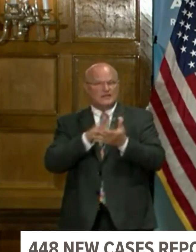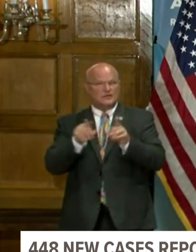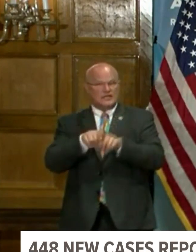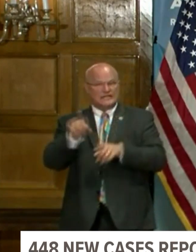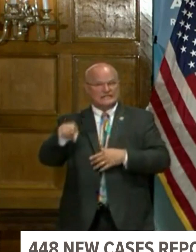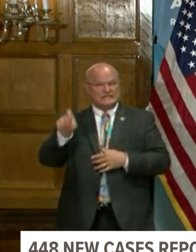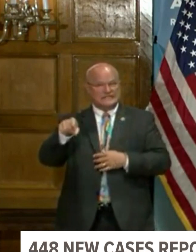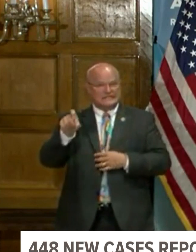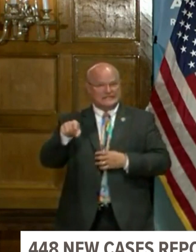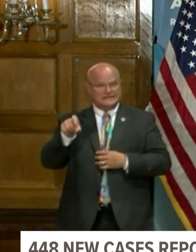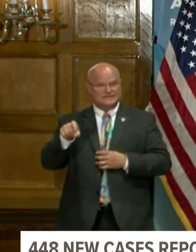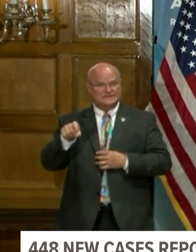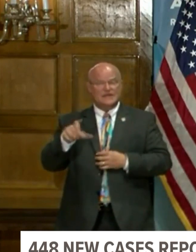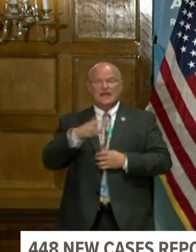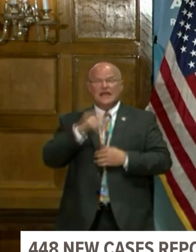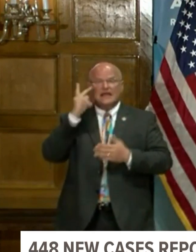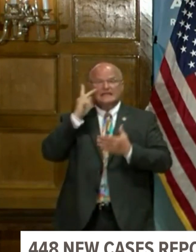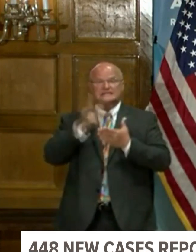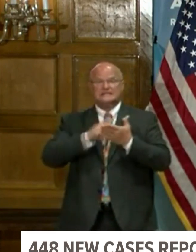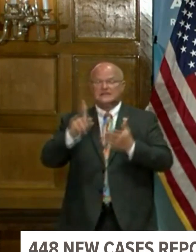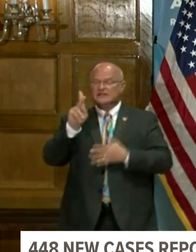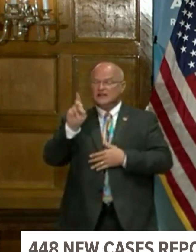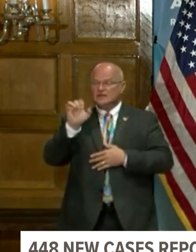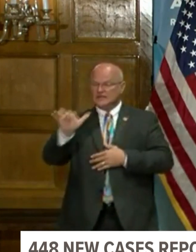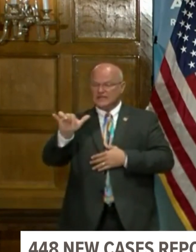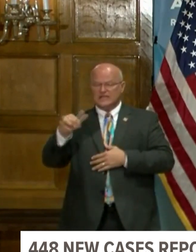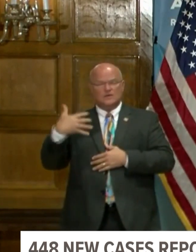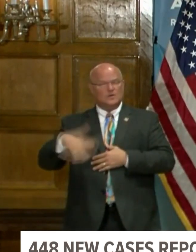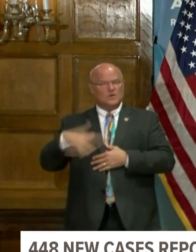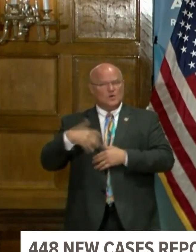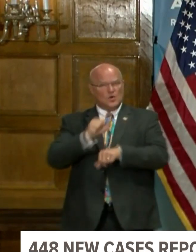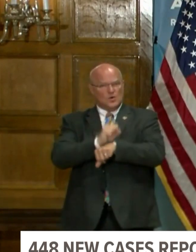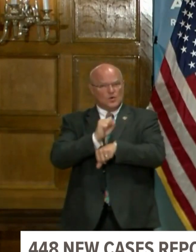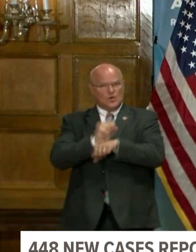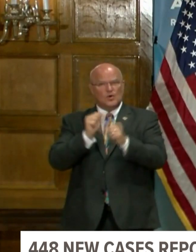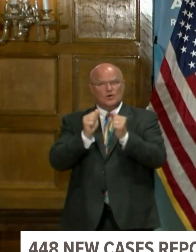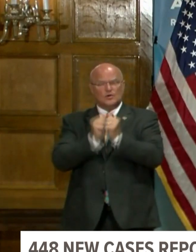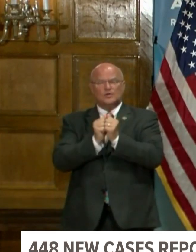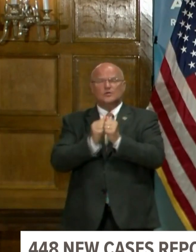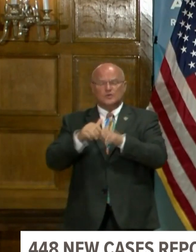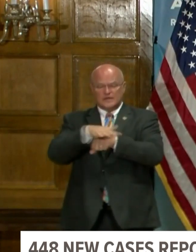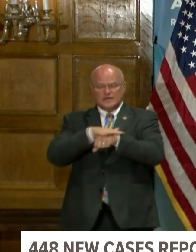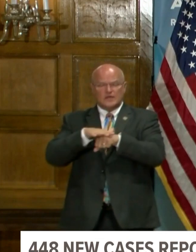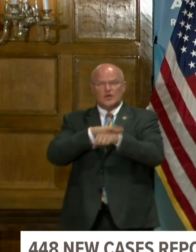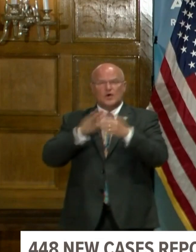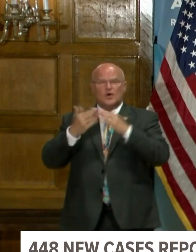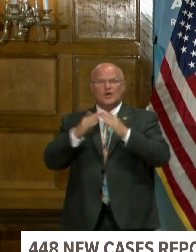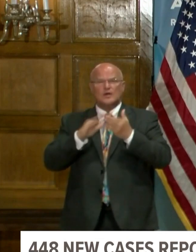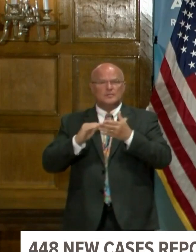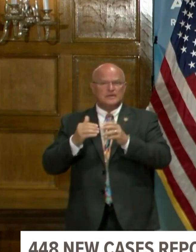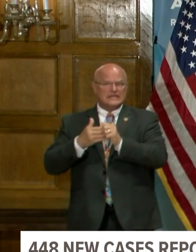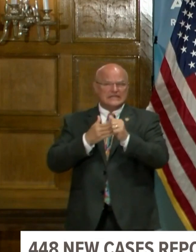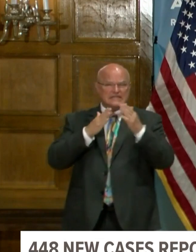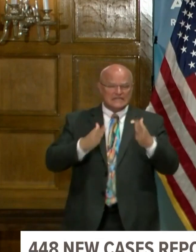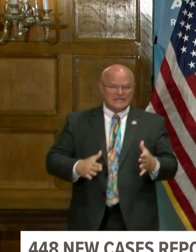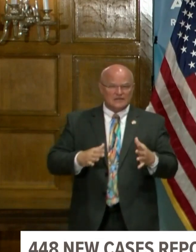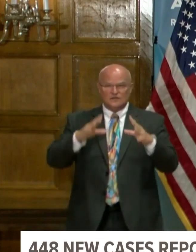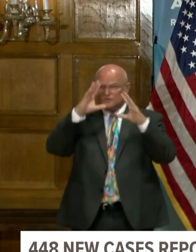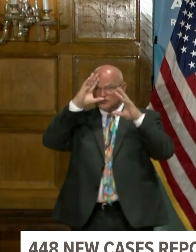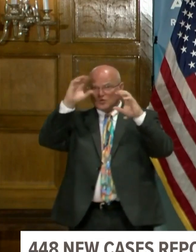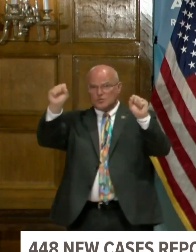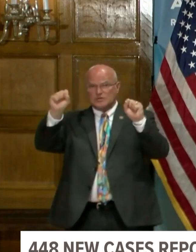needed. And Secretary Key is working very hard with local community leaders and superintendents to